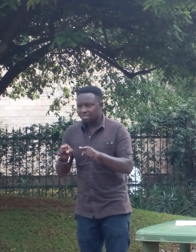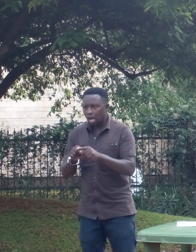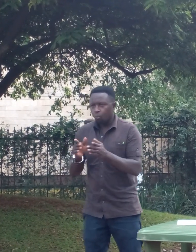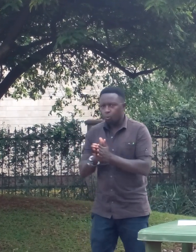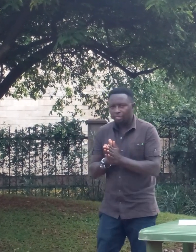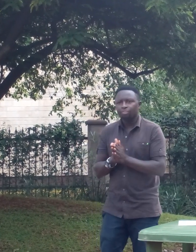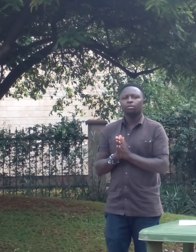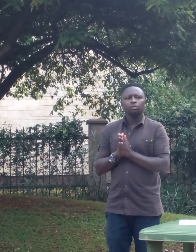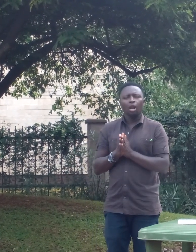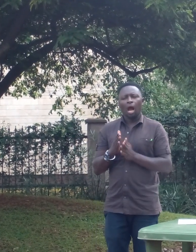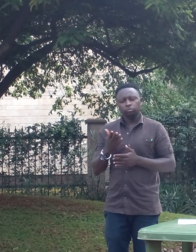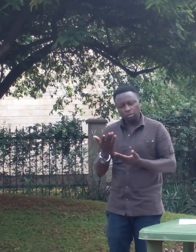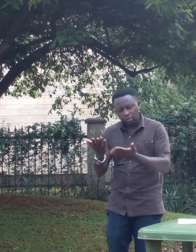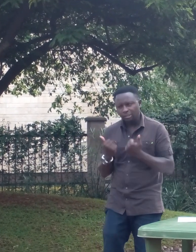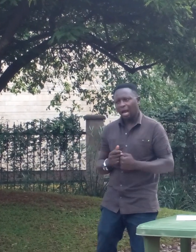We cannot.